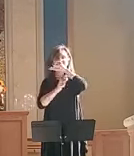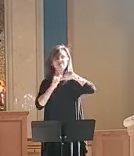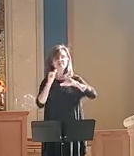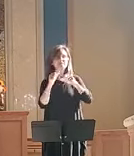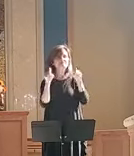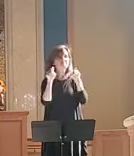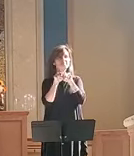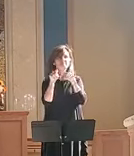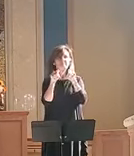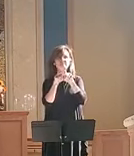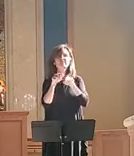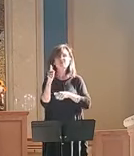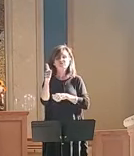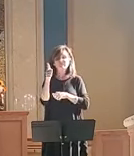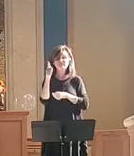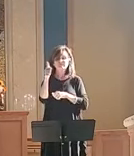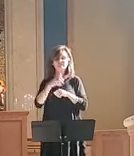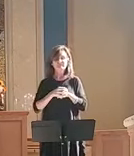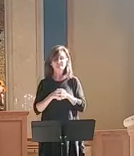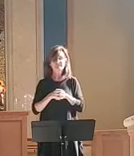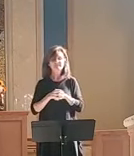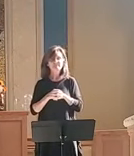neighbor as yourself.